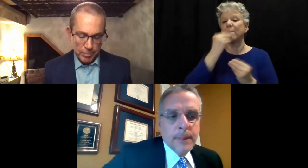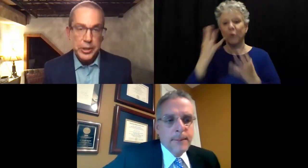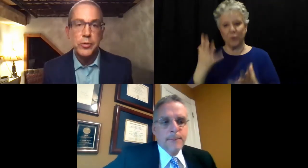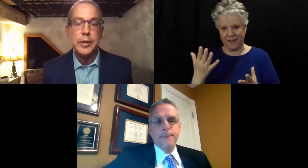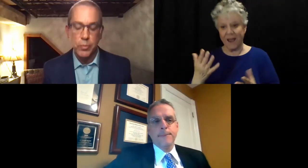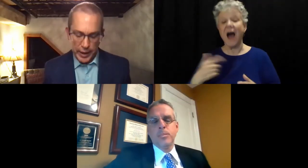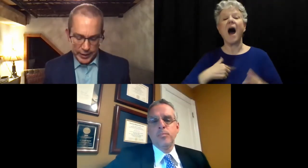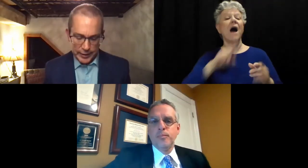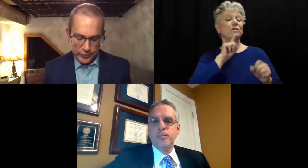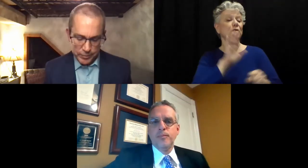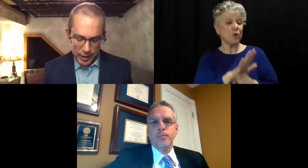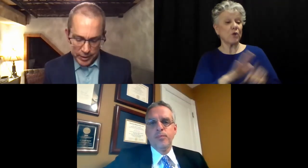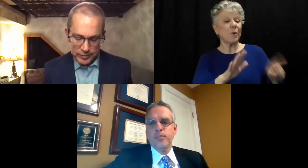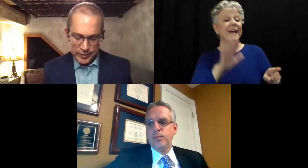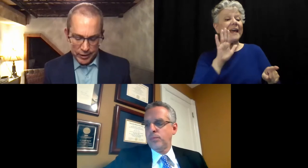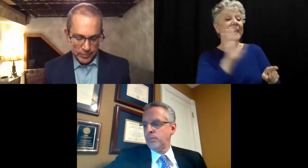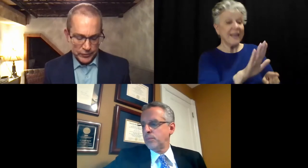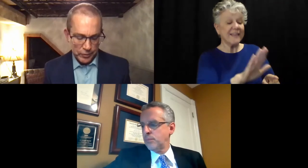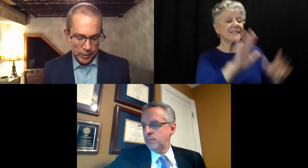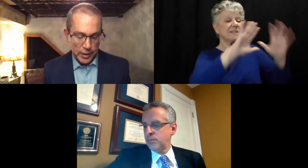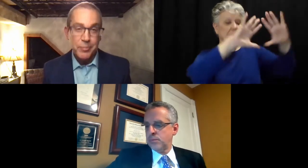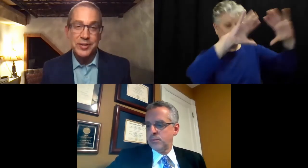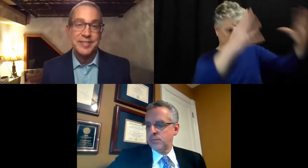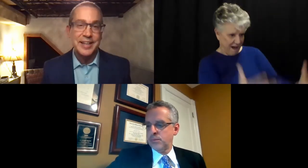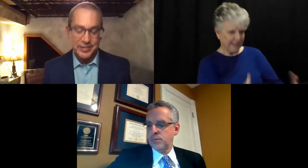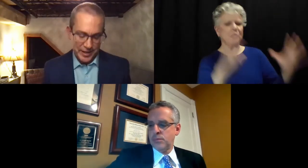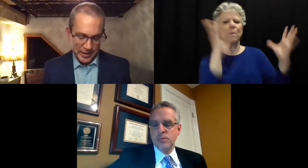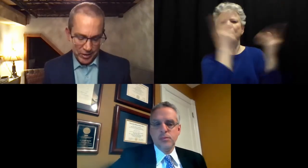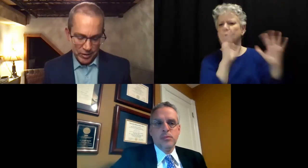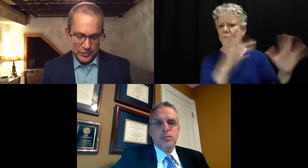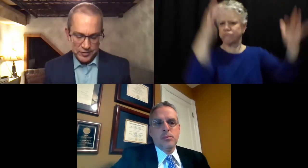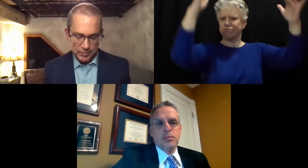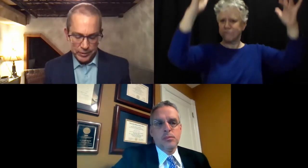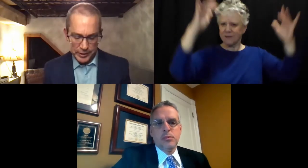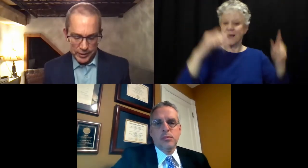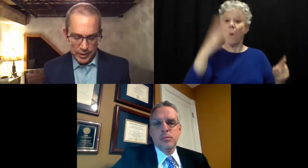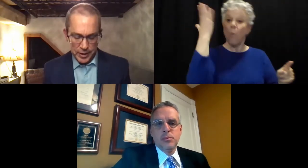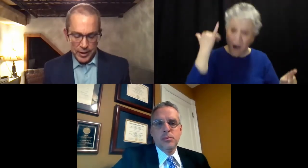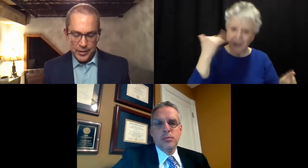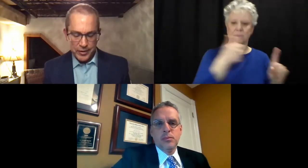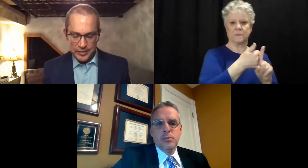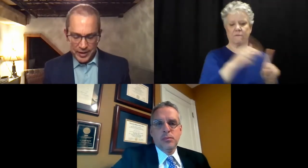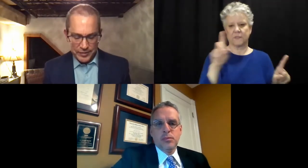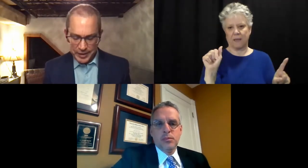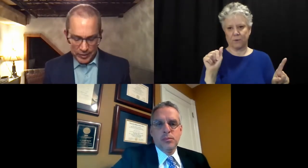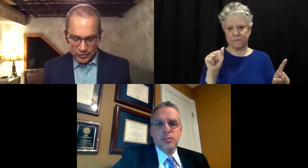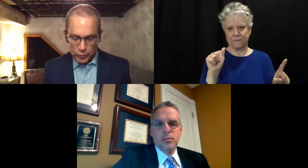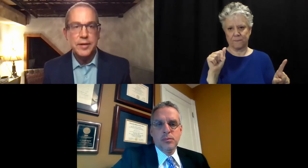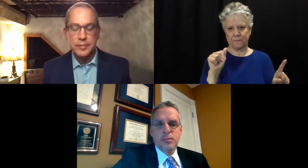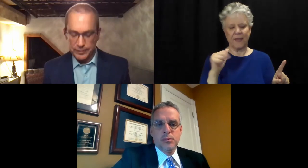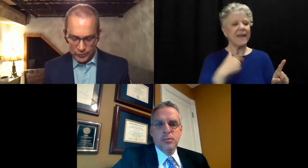you that beauty radiates from Dominic's entire persona, precisely on account of his disability. There is an